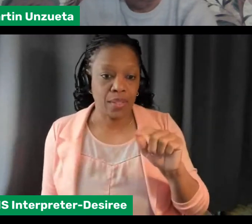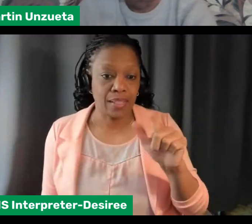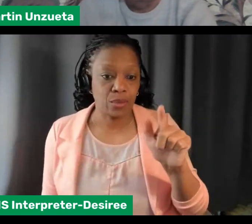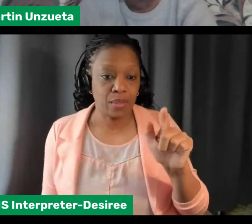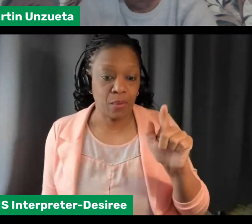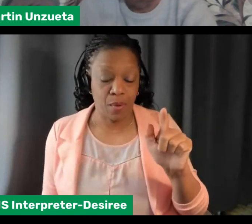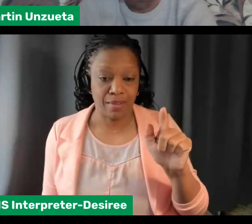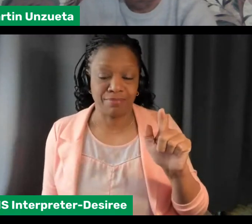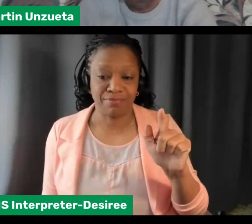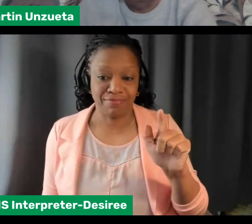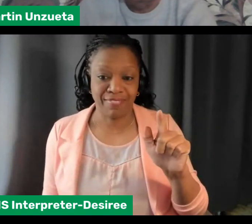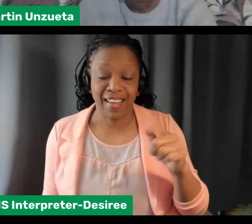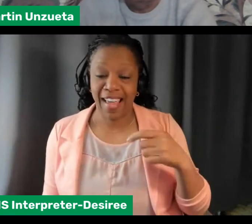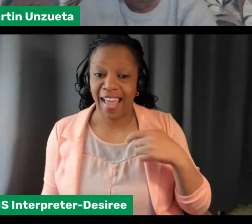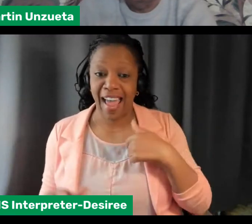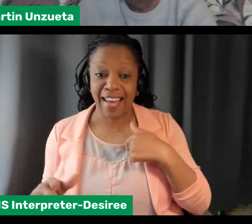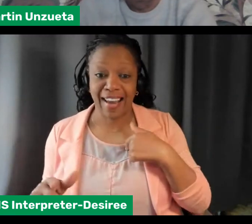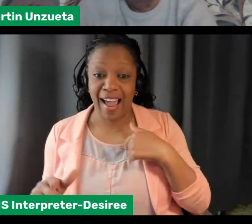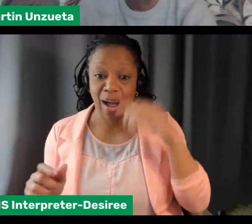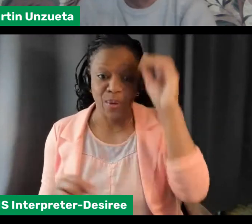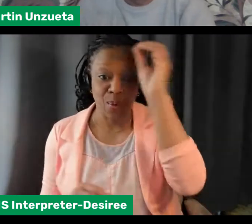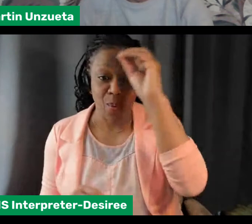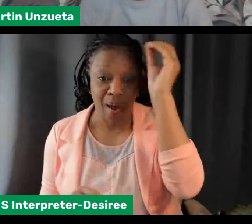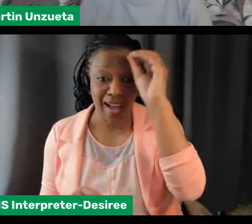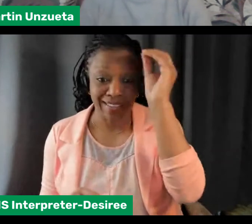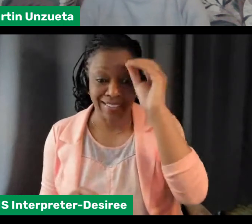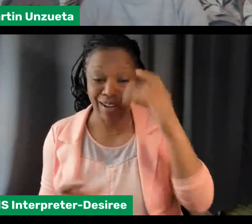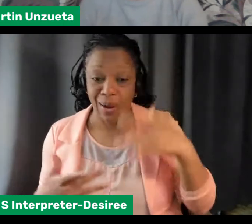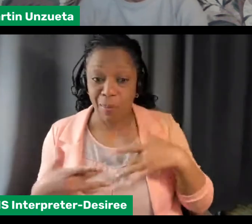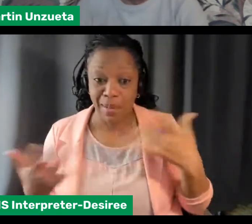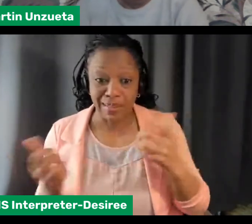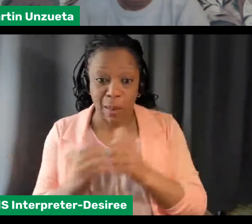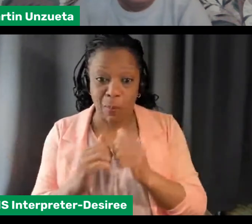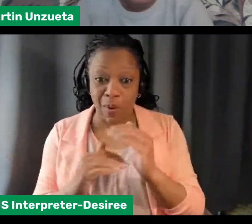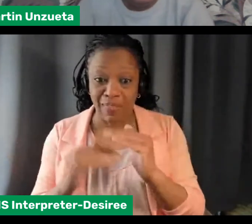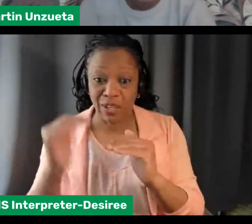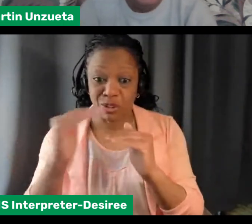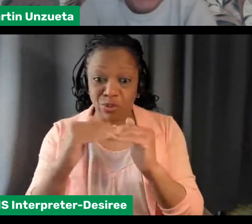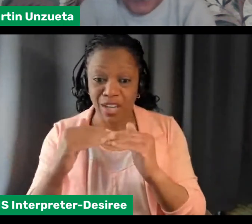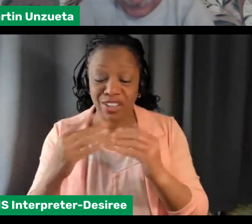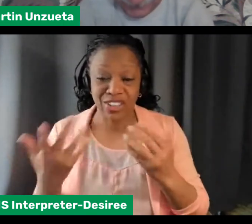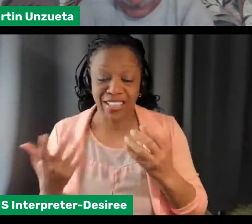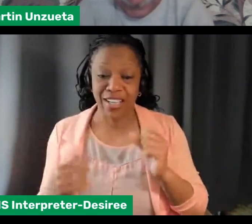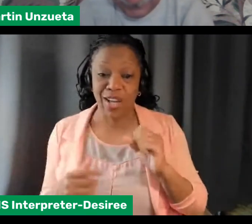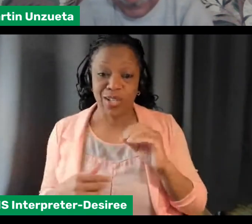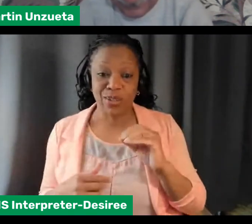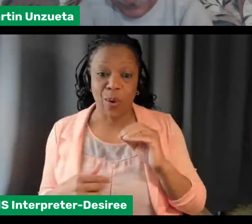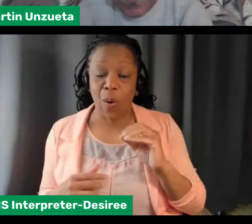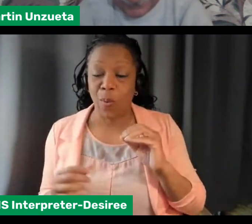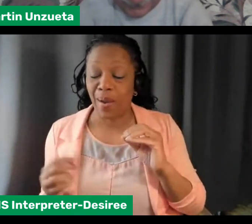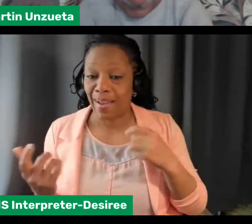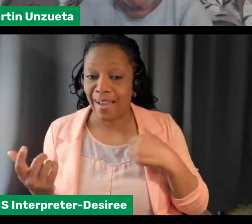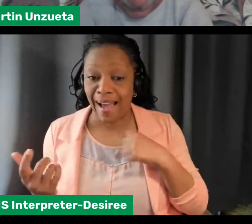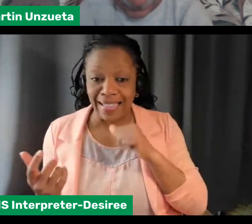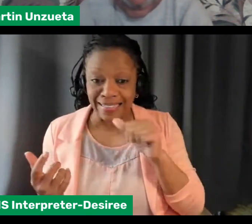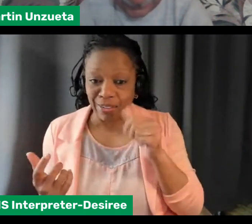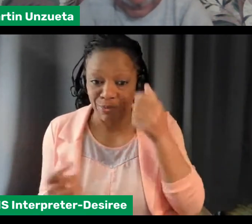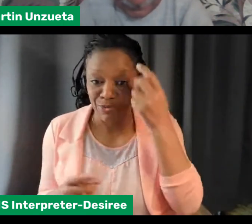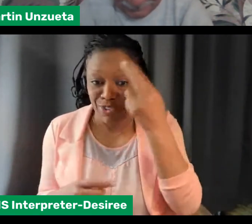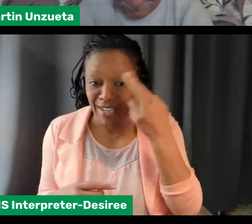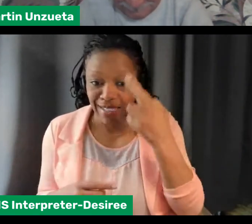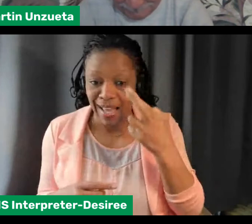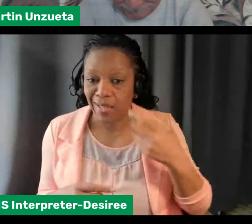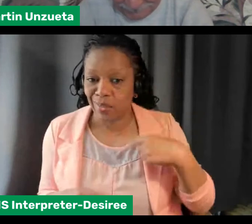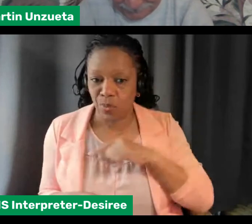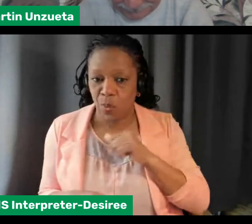what construction was like. So I did not know that we would still not be in that building yet, but I have learned.